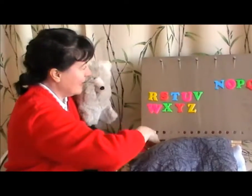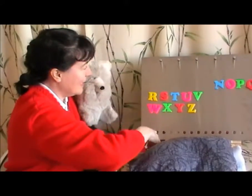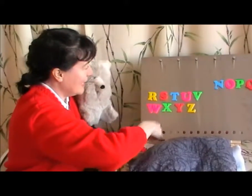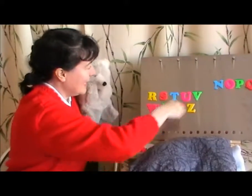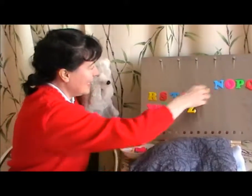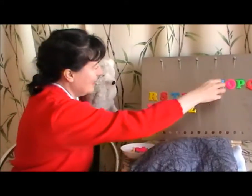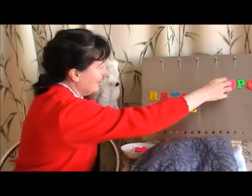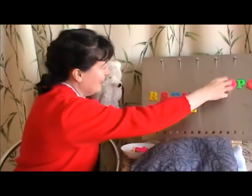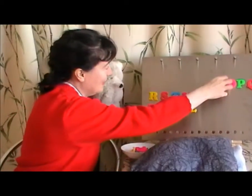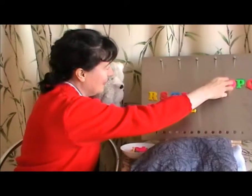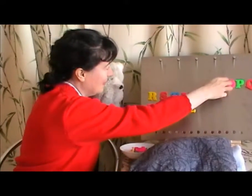13,